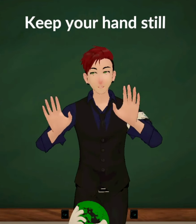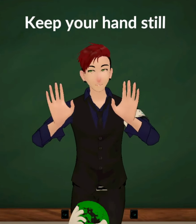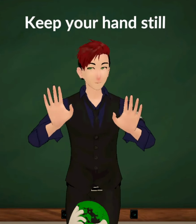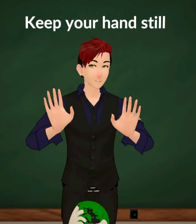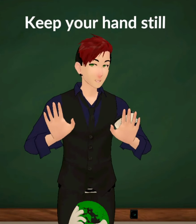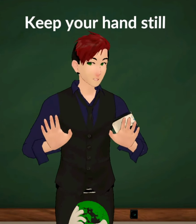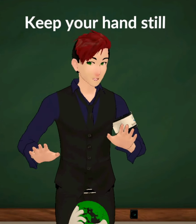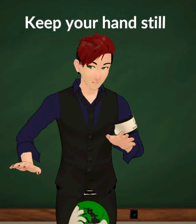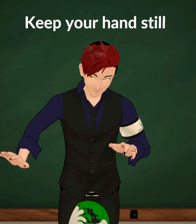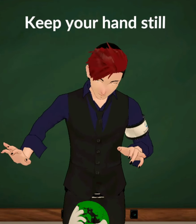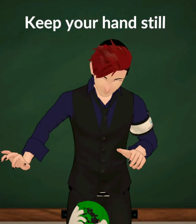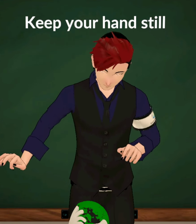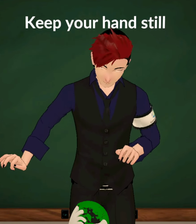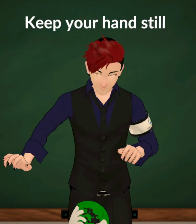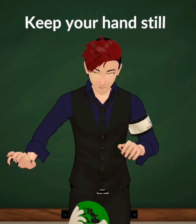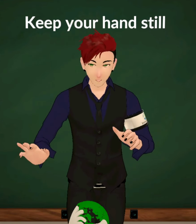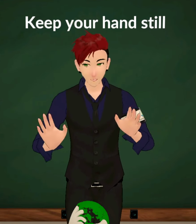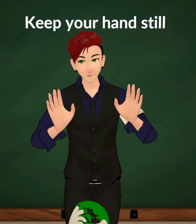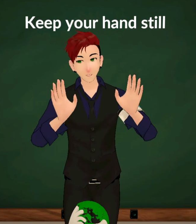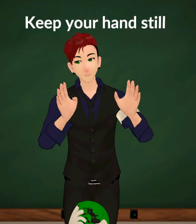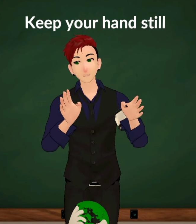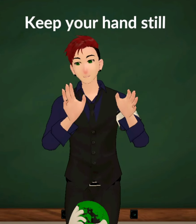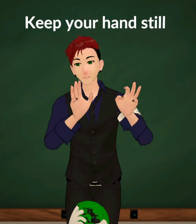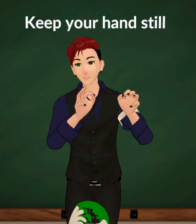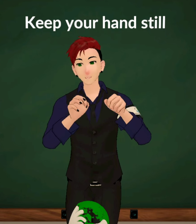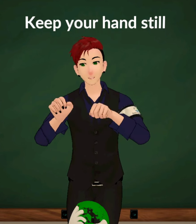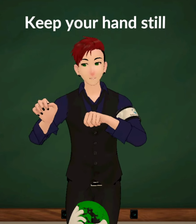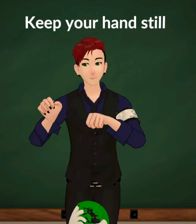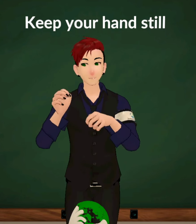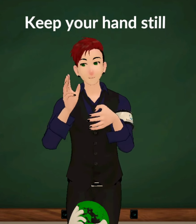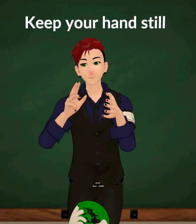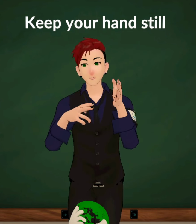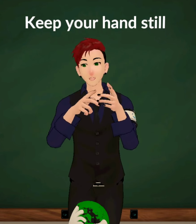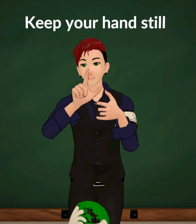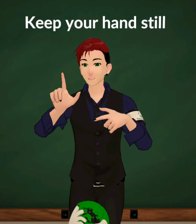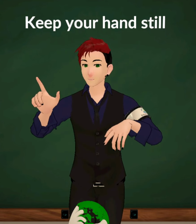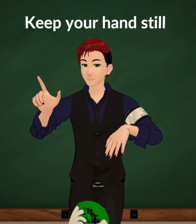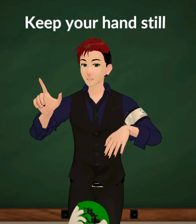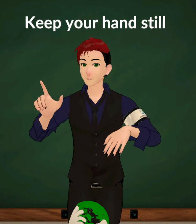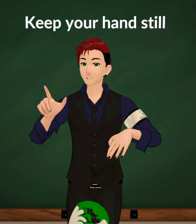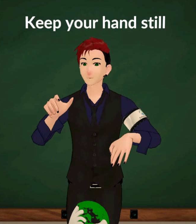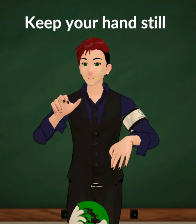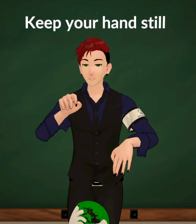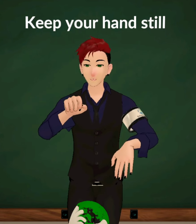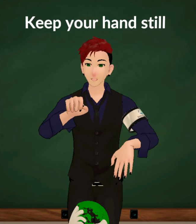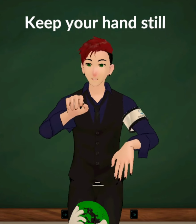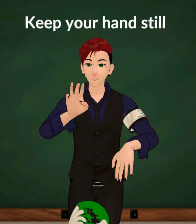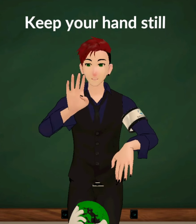Is to keep your hands still. Unless you are dragging your hands on a double letter, you do not need to